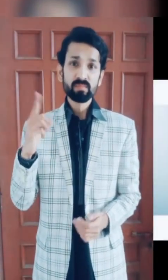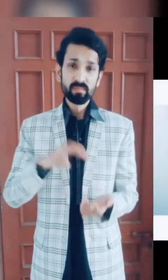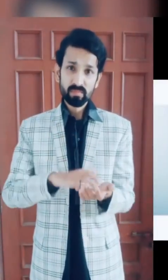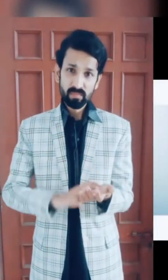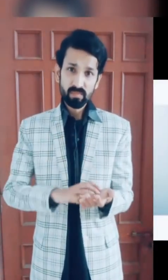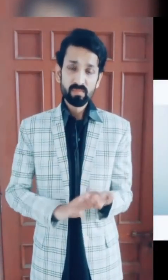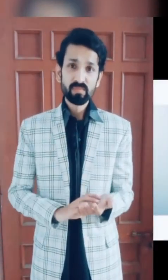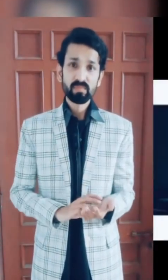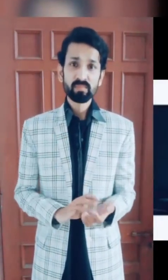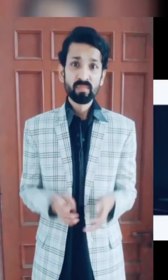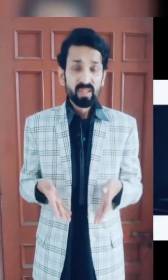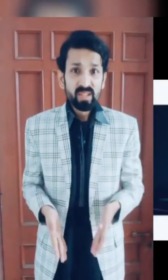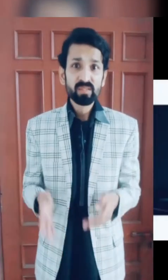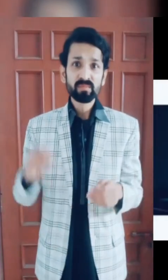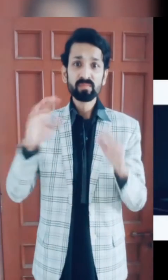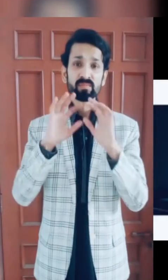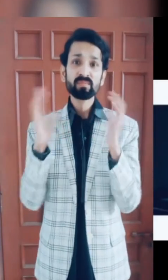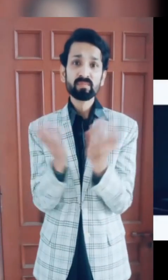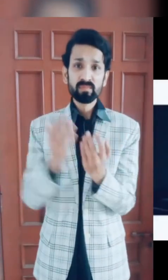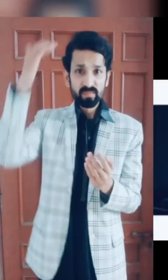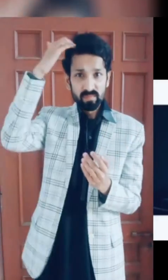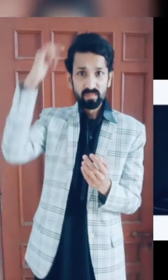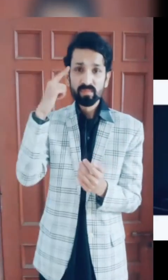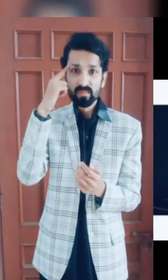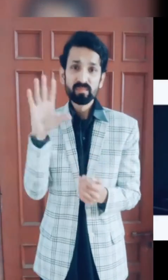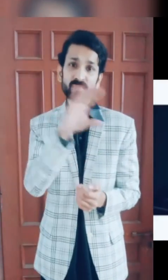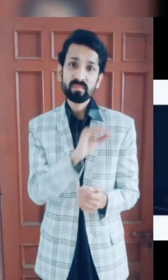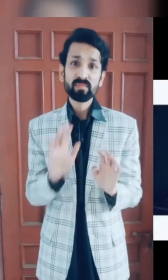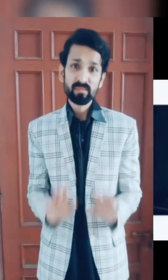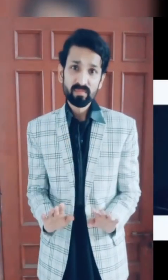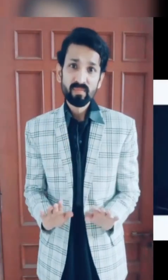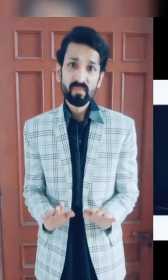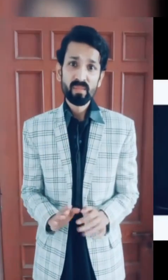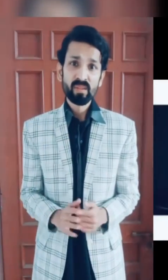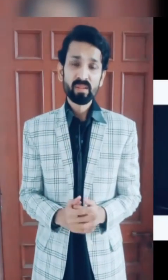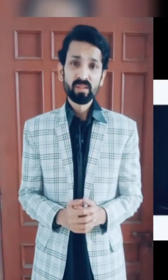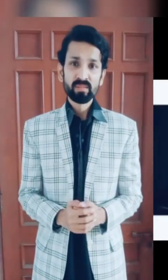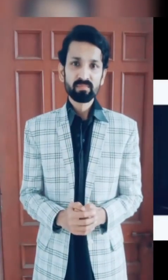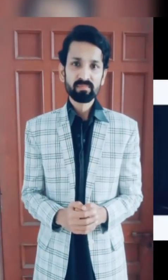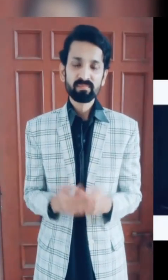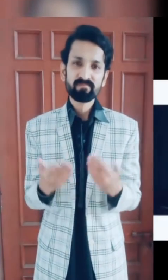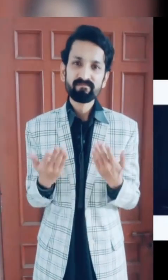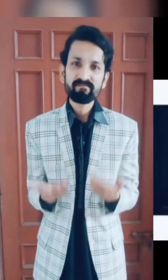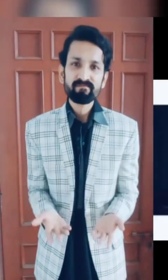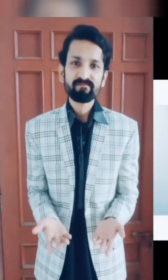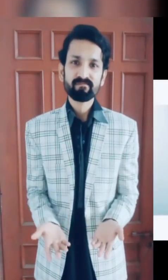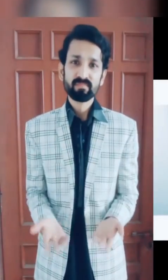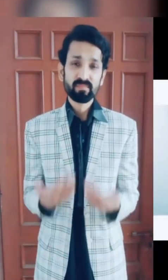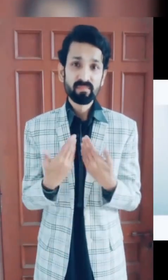Il 21 marzo è anche la giornata mondiale sulla sindrome di Down.